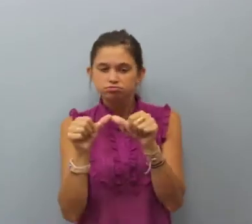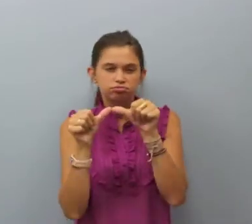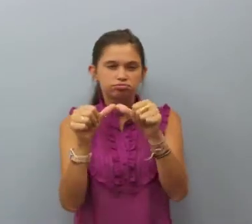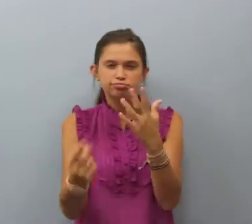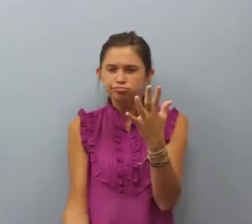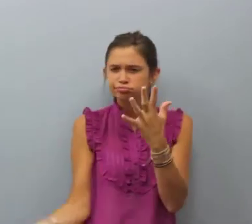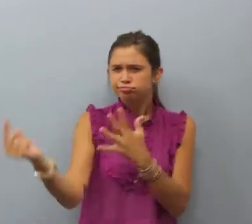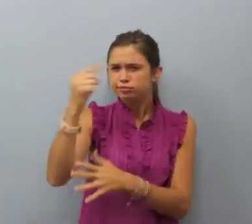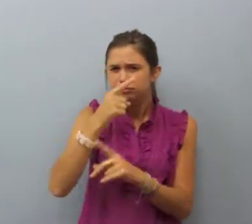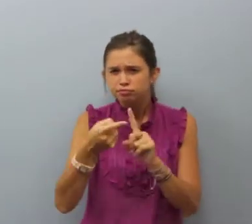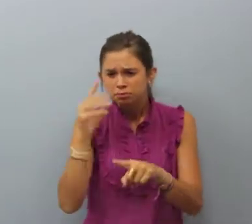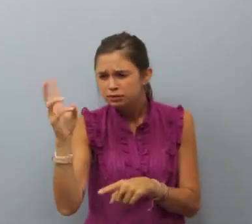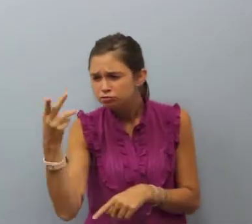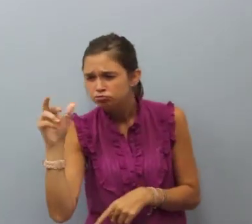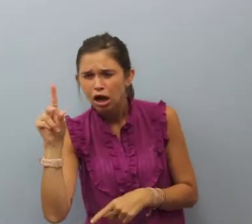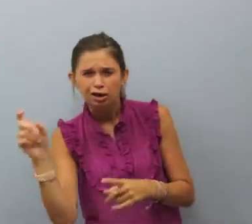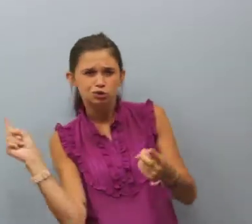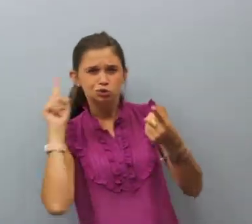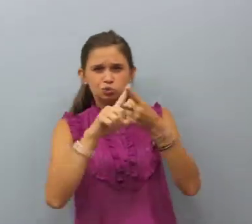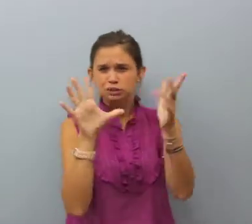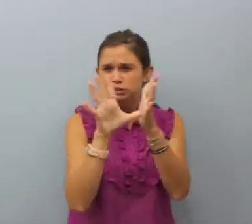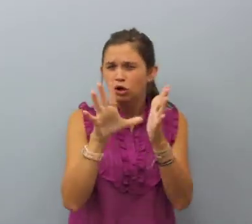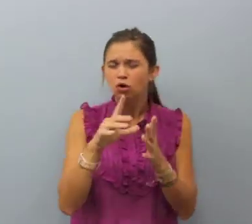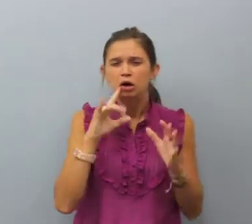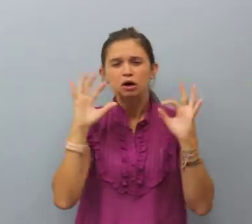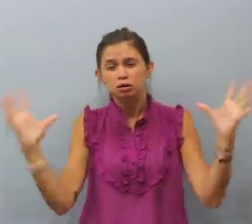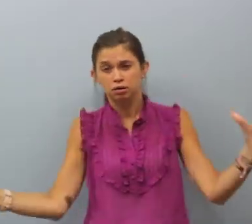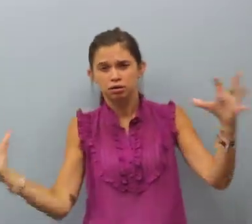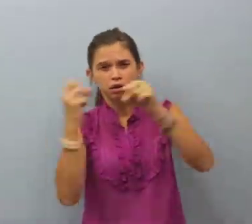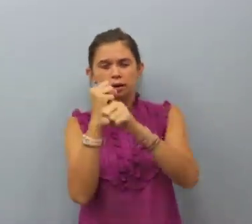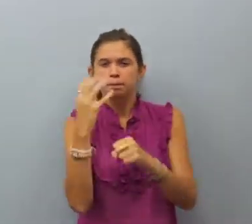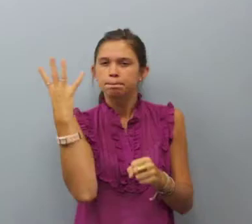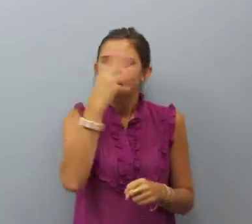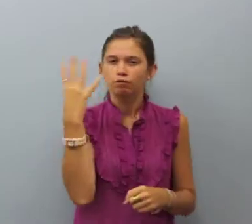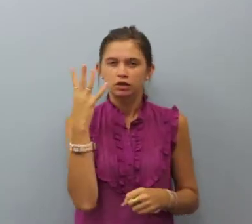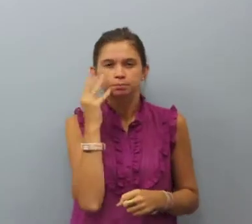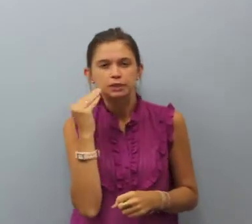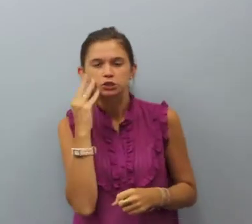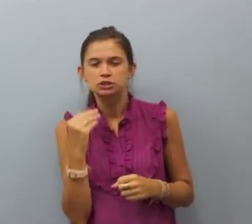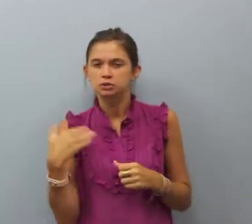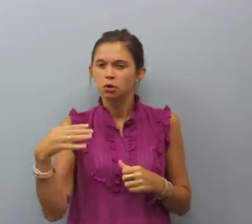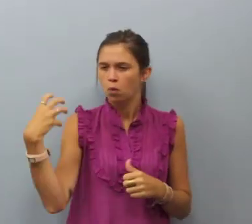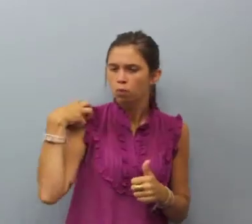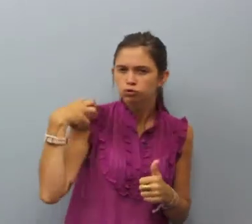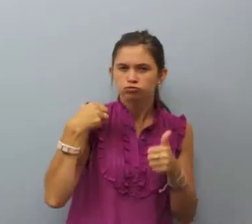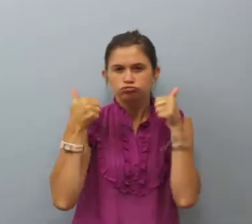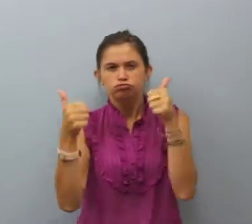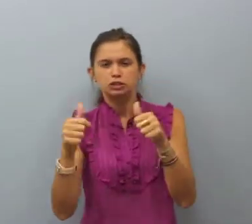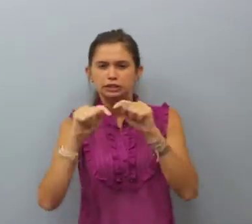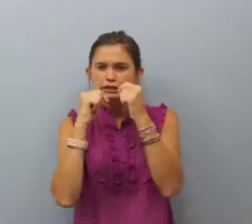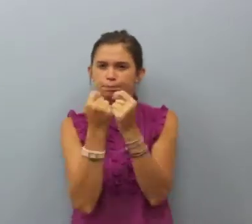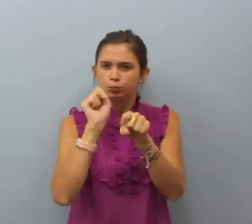doubt, without fail, will mention the basketball team from freshman to senior year.